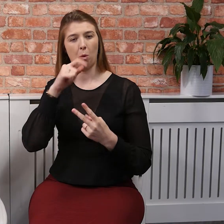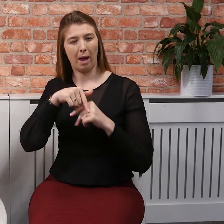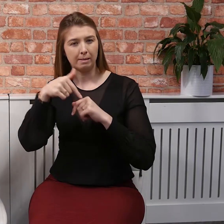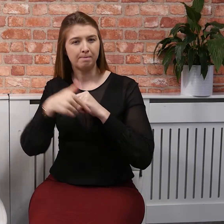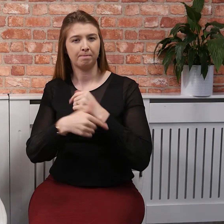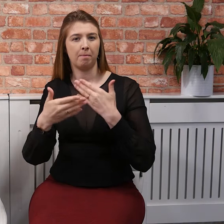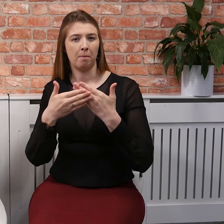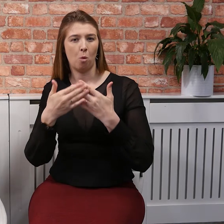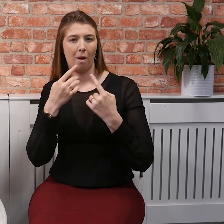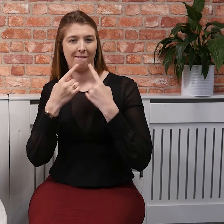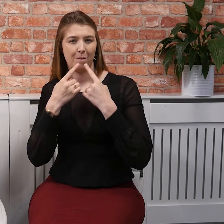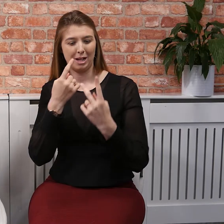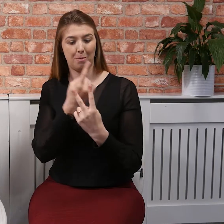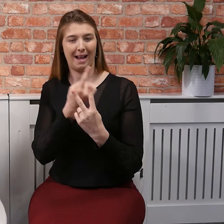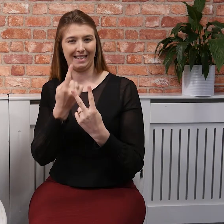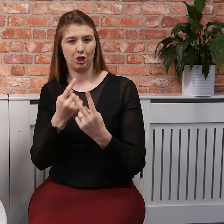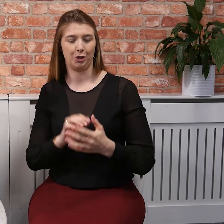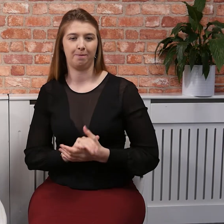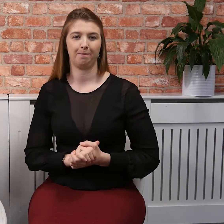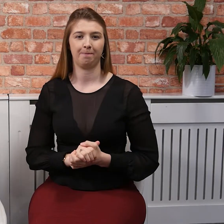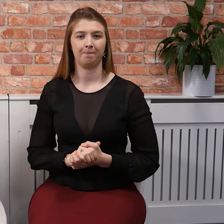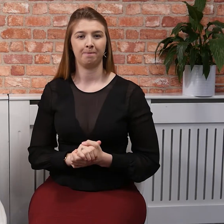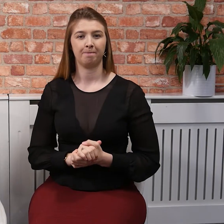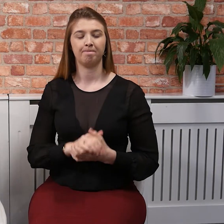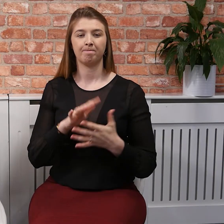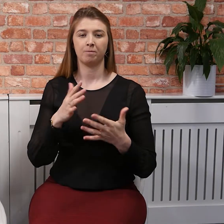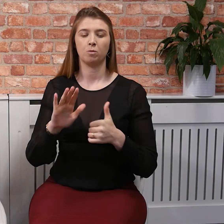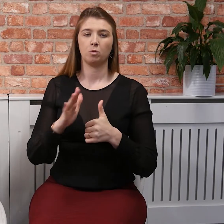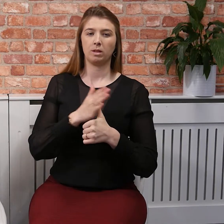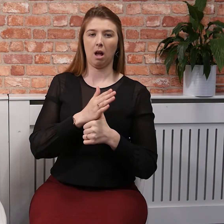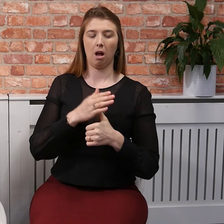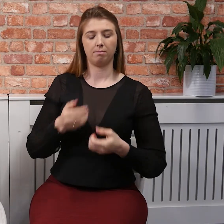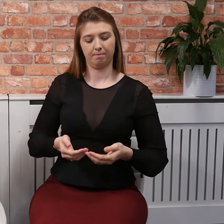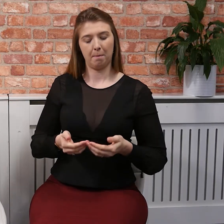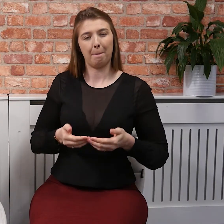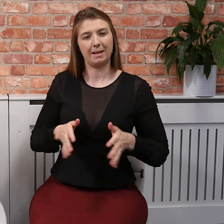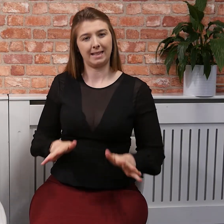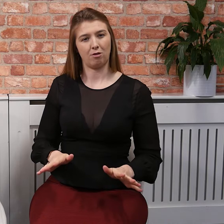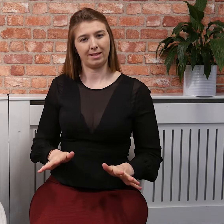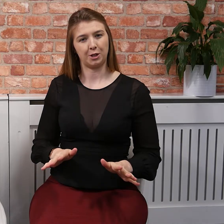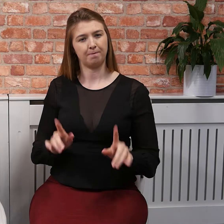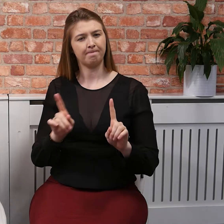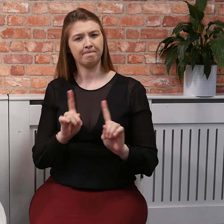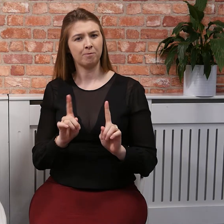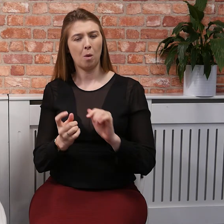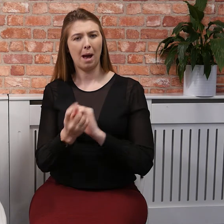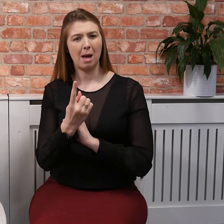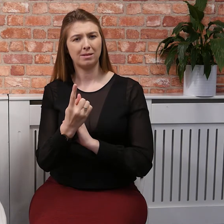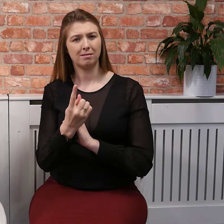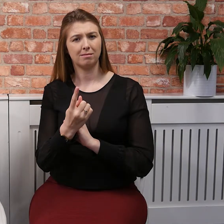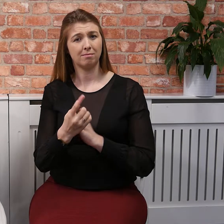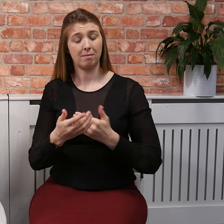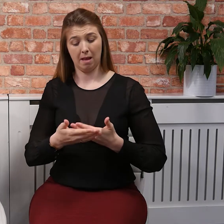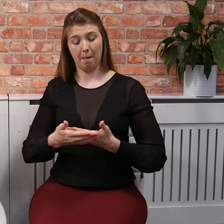loss. So if we start with miscarriage, what happens in a miscarriage is that the baby